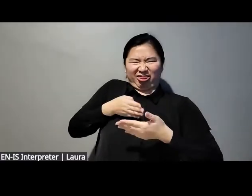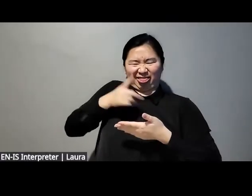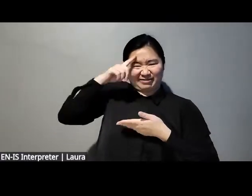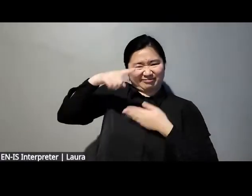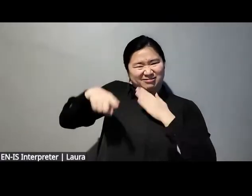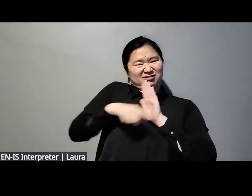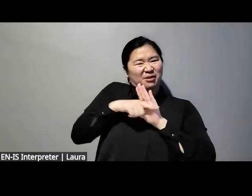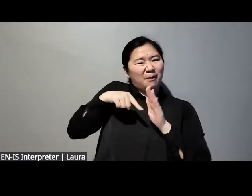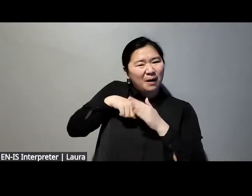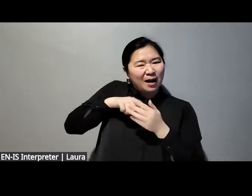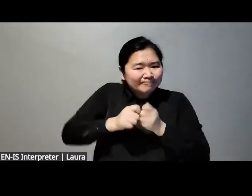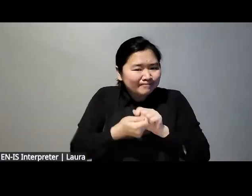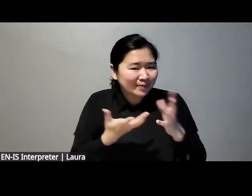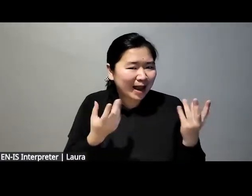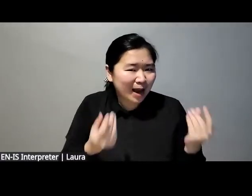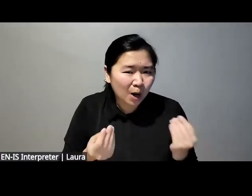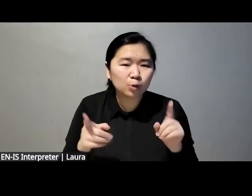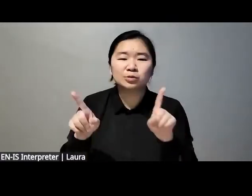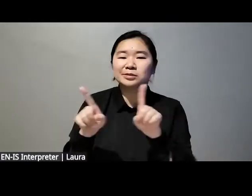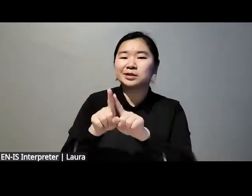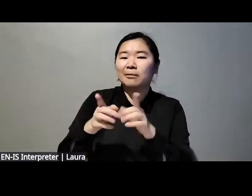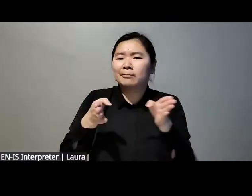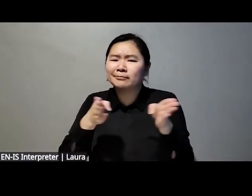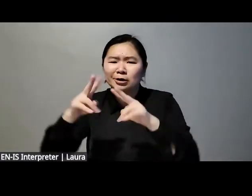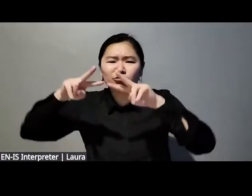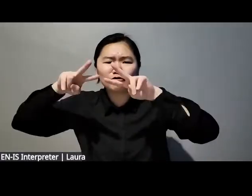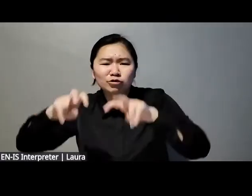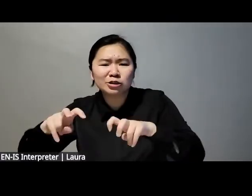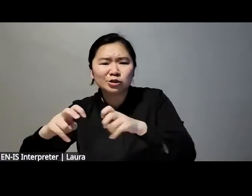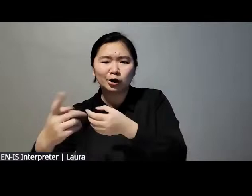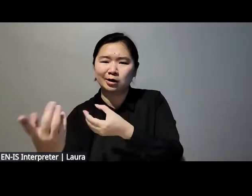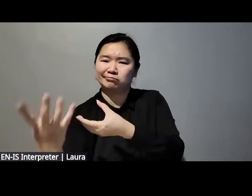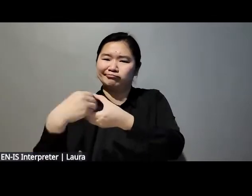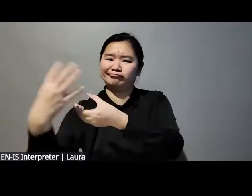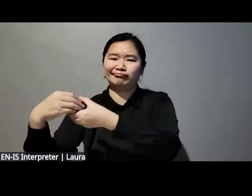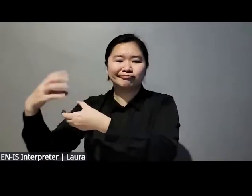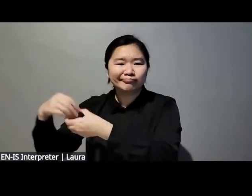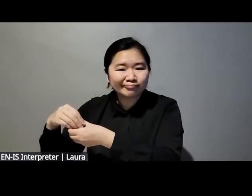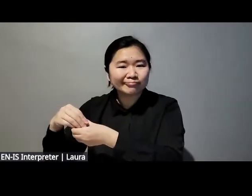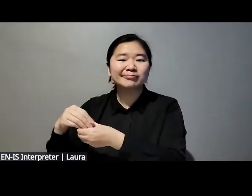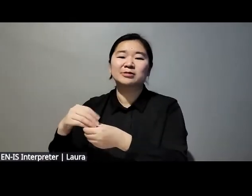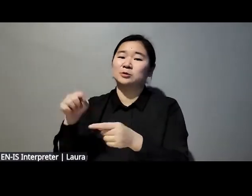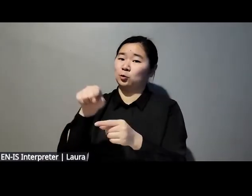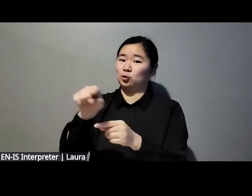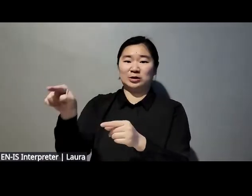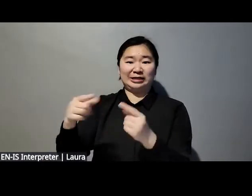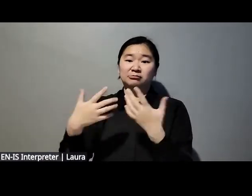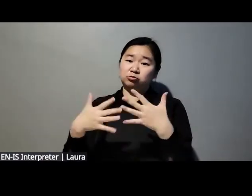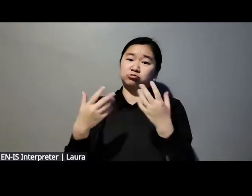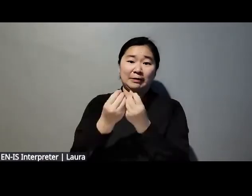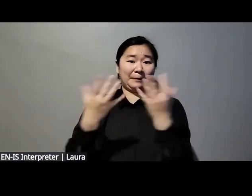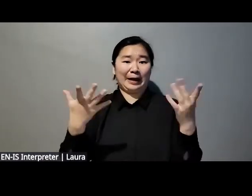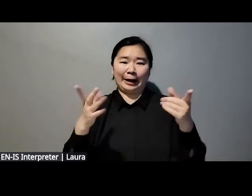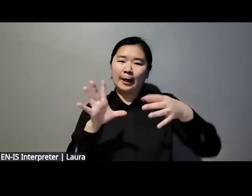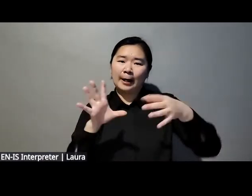with disabilities, or OPDs as they are called. And I think in some places they're called